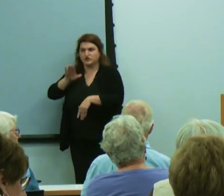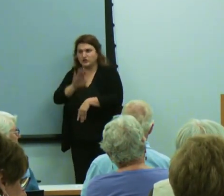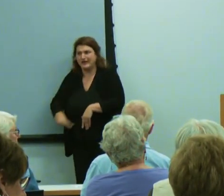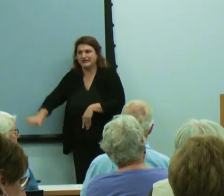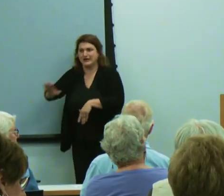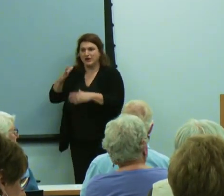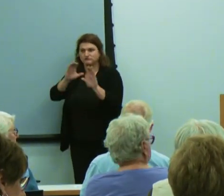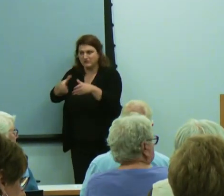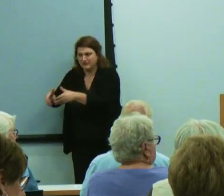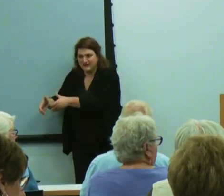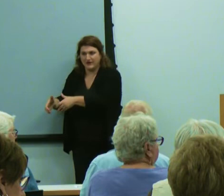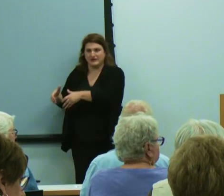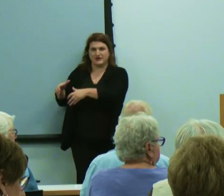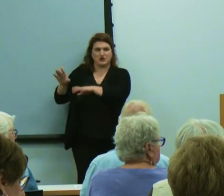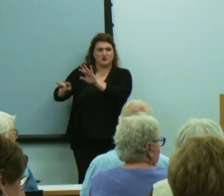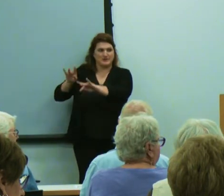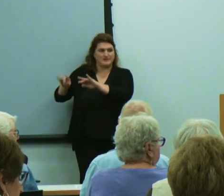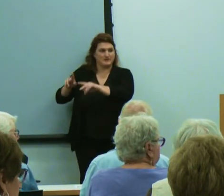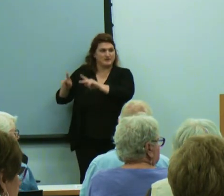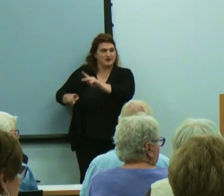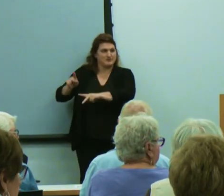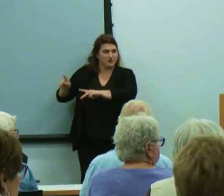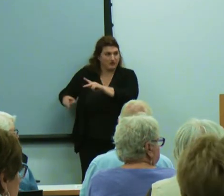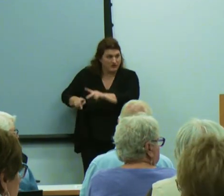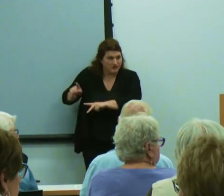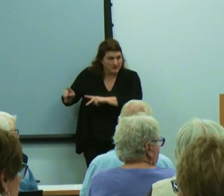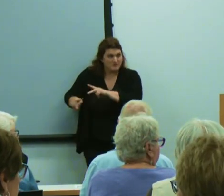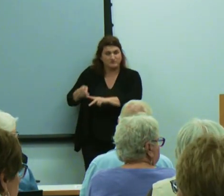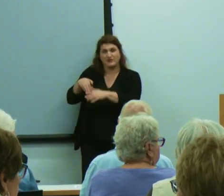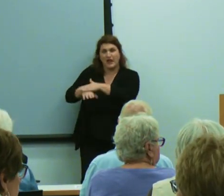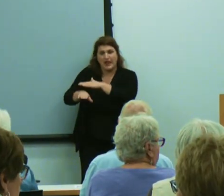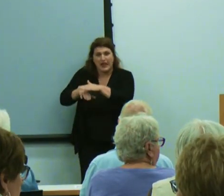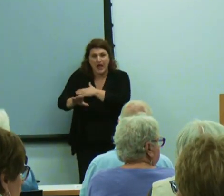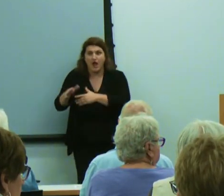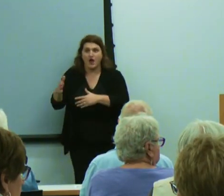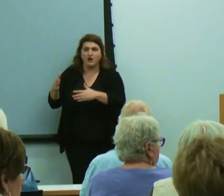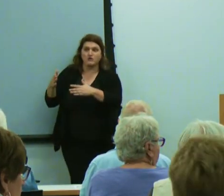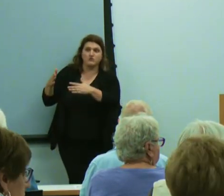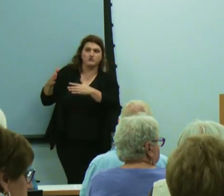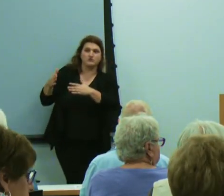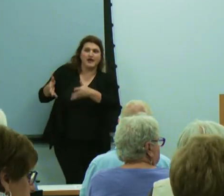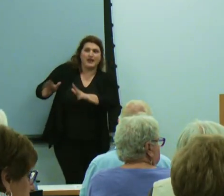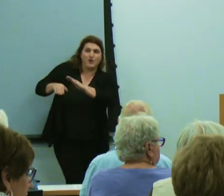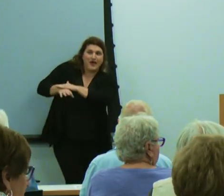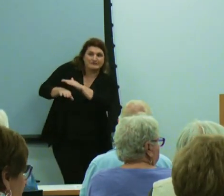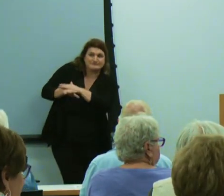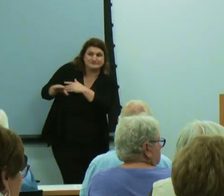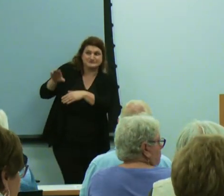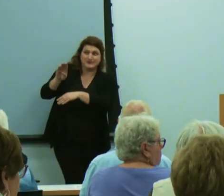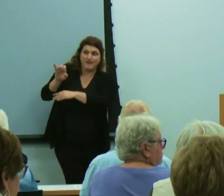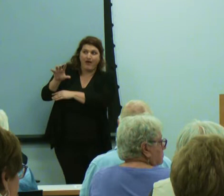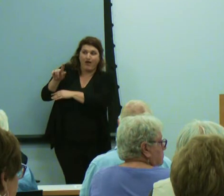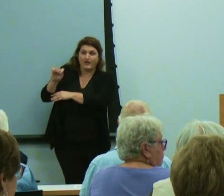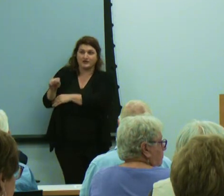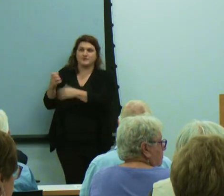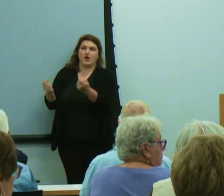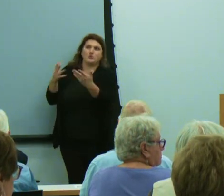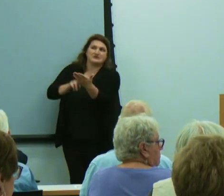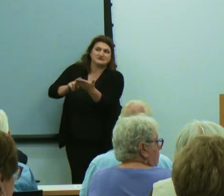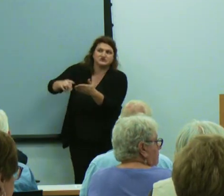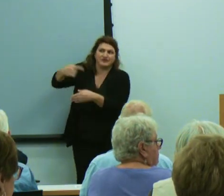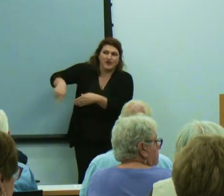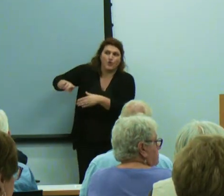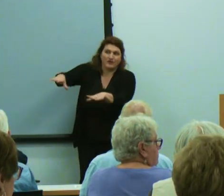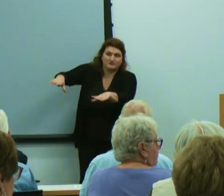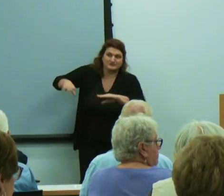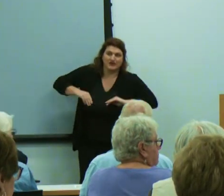the people that then run the elections, who allow access to the ballot, by how many signatures they accept or what fault